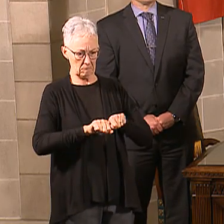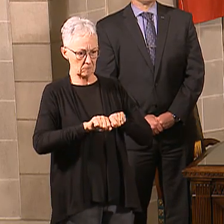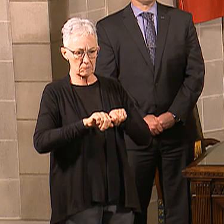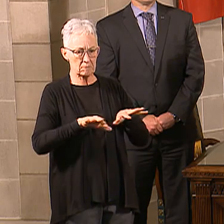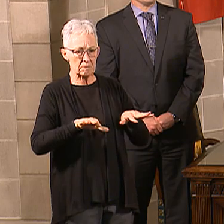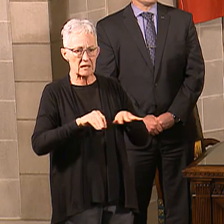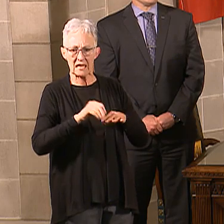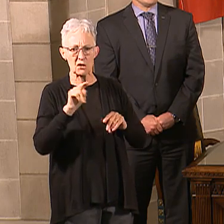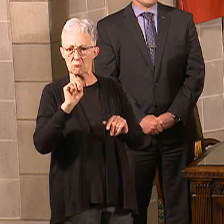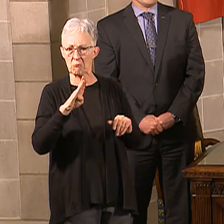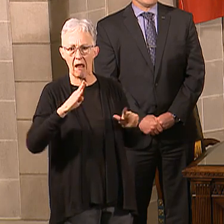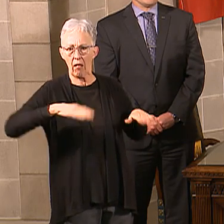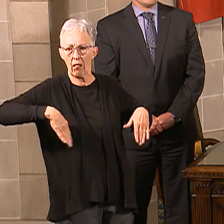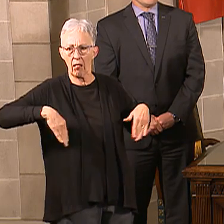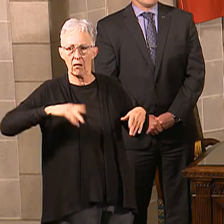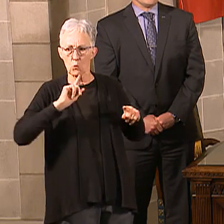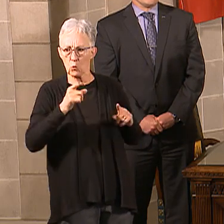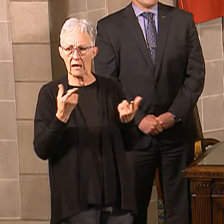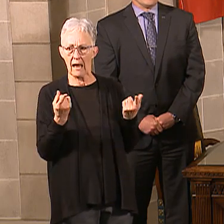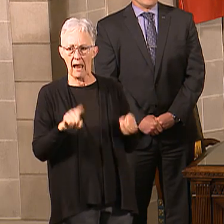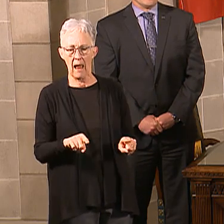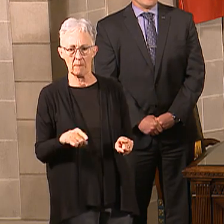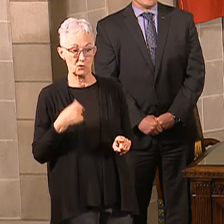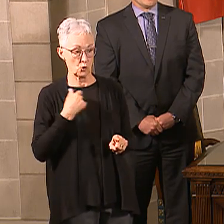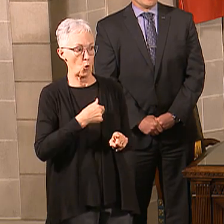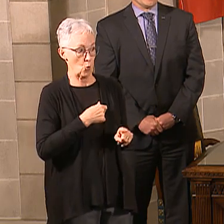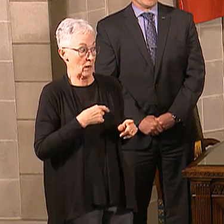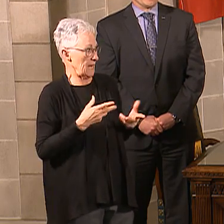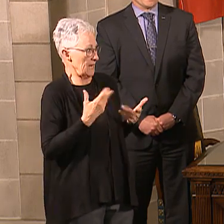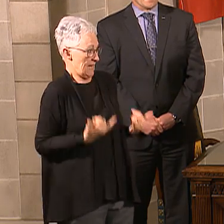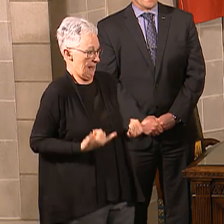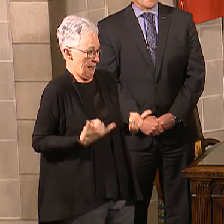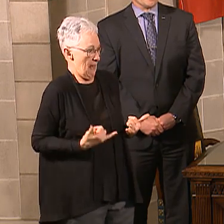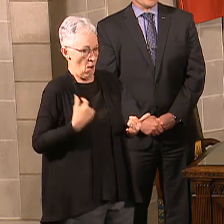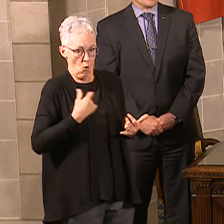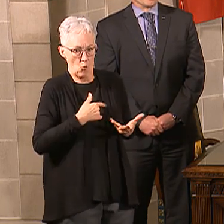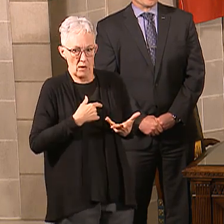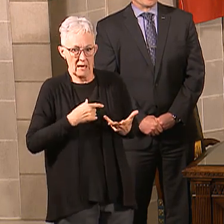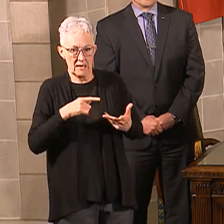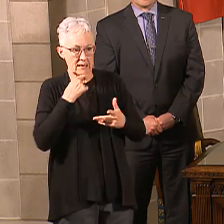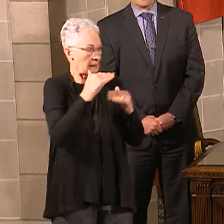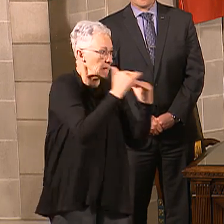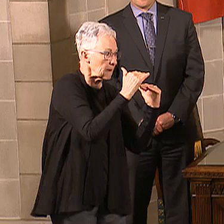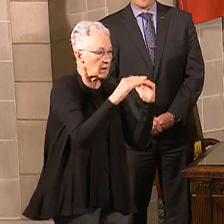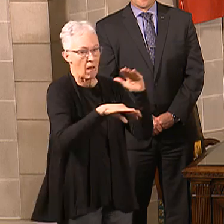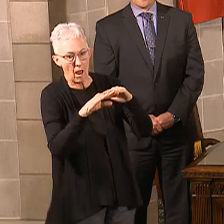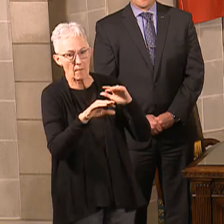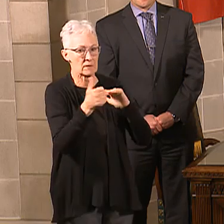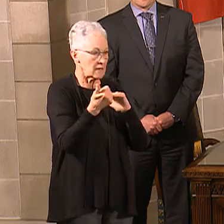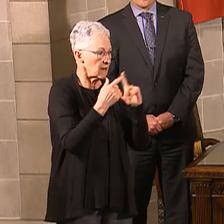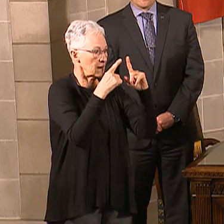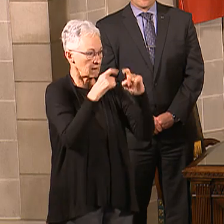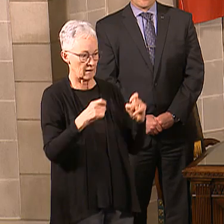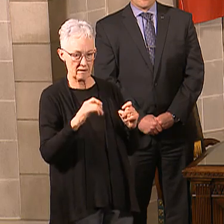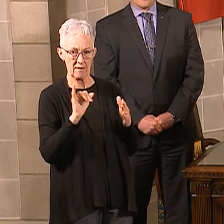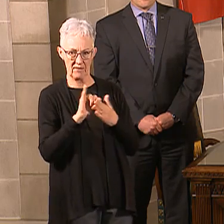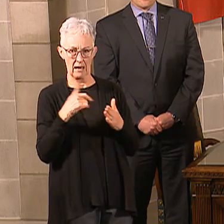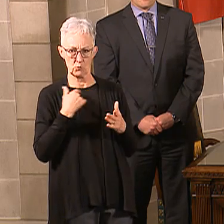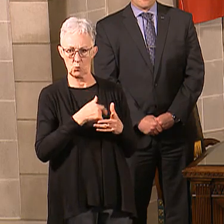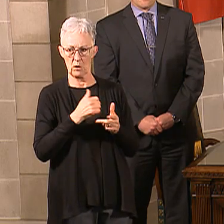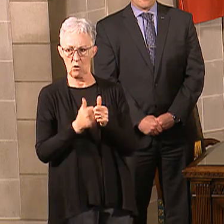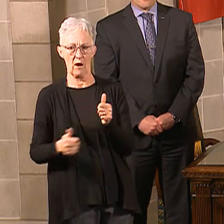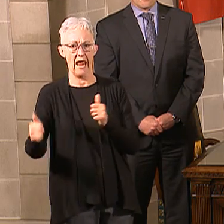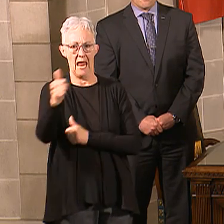things long before New York did relative to when they were getting virus in their communities. Also, I've read